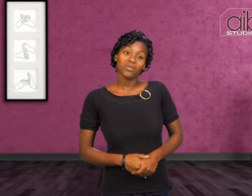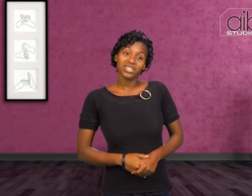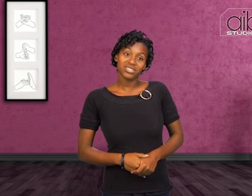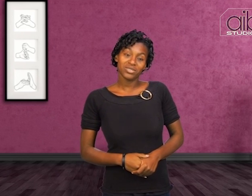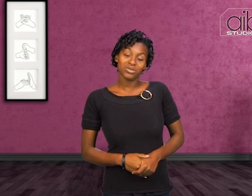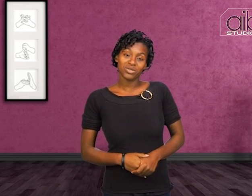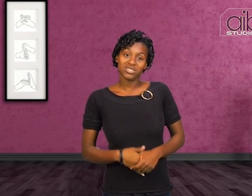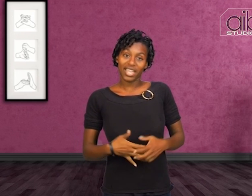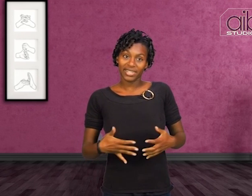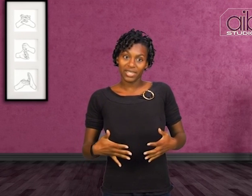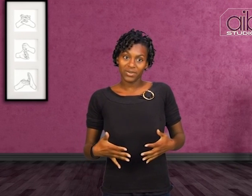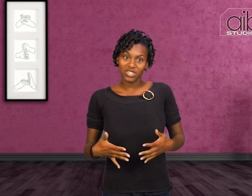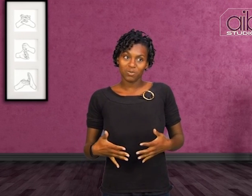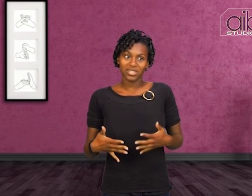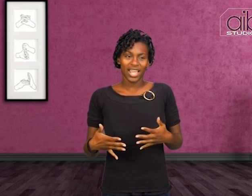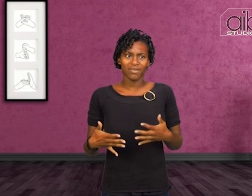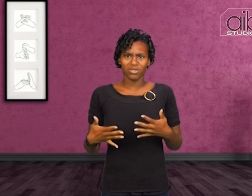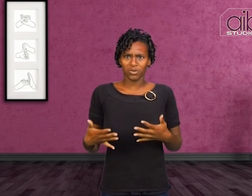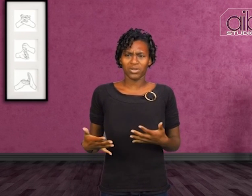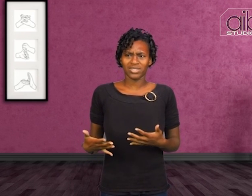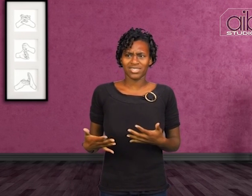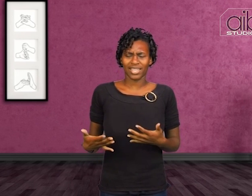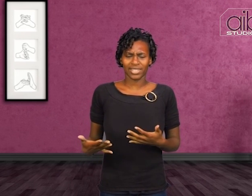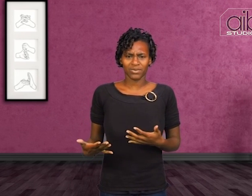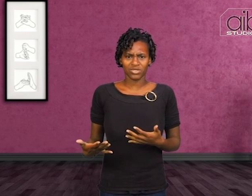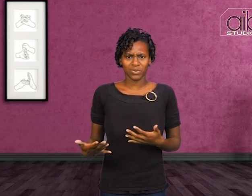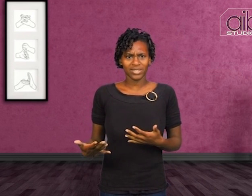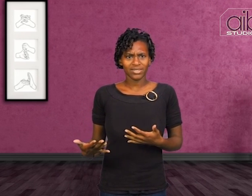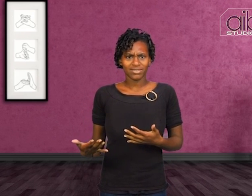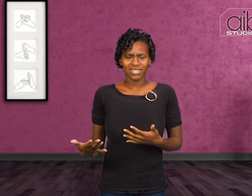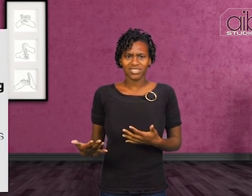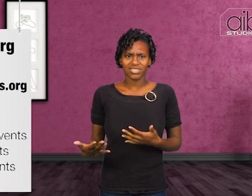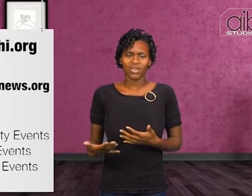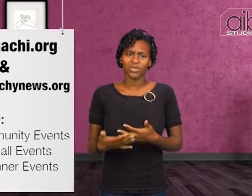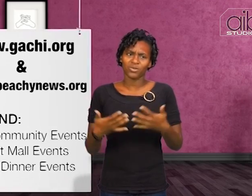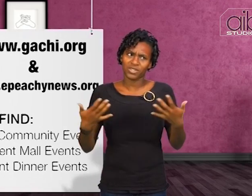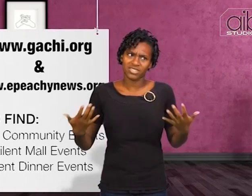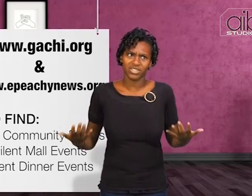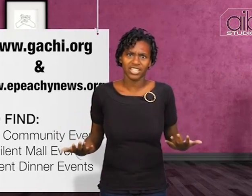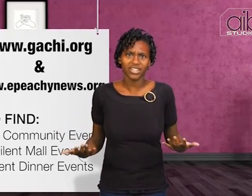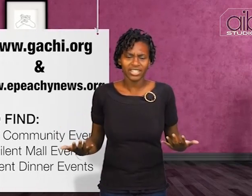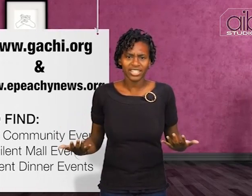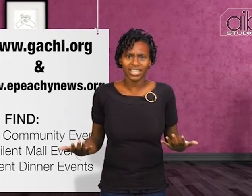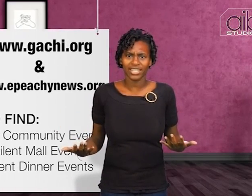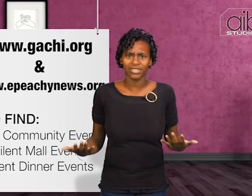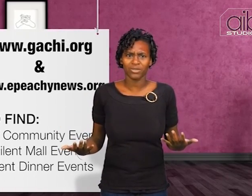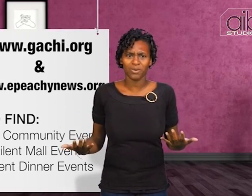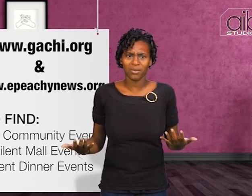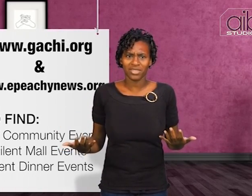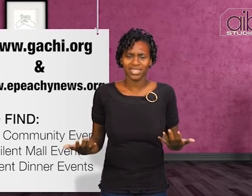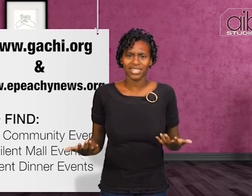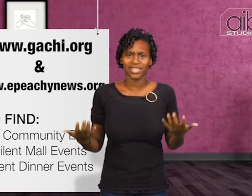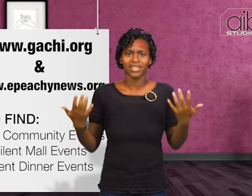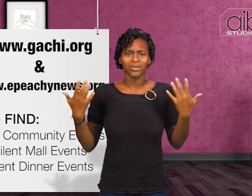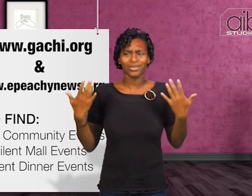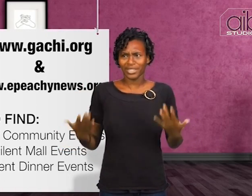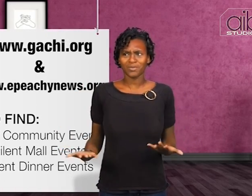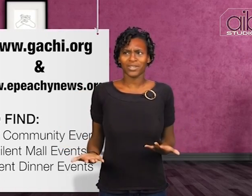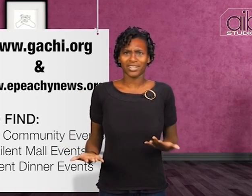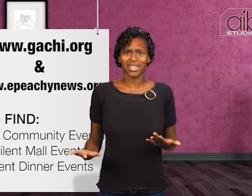want to do sign language but have no one to sign language with, such as all your friends are hearing and you're probably thinking, well, Lampra, I